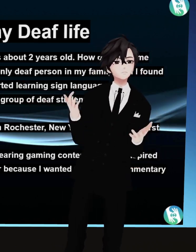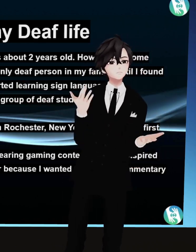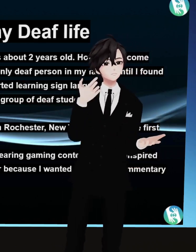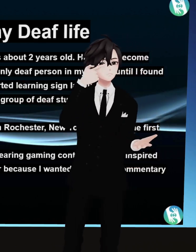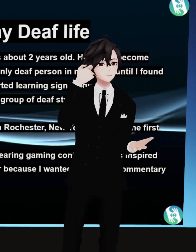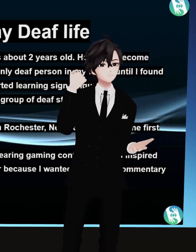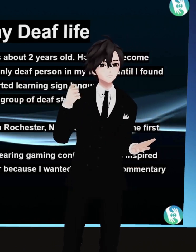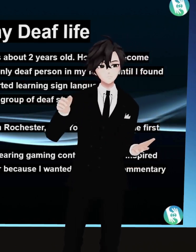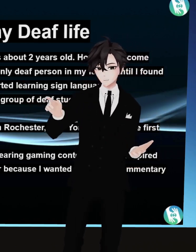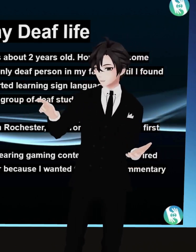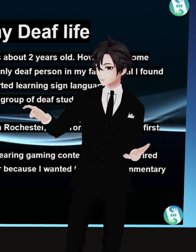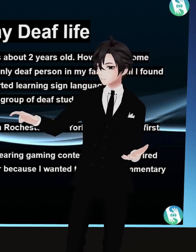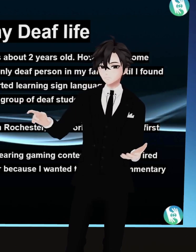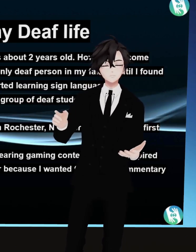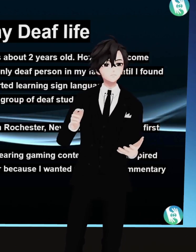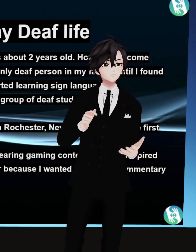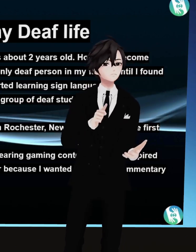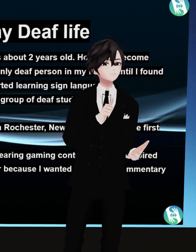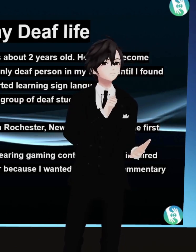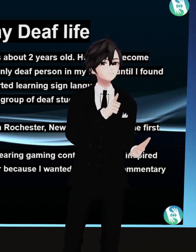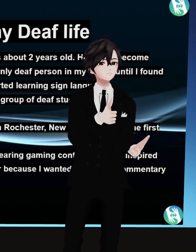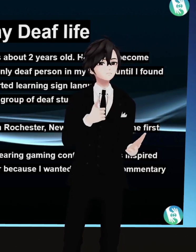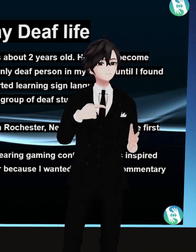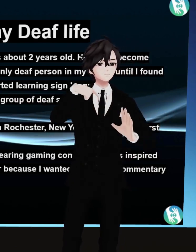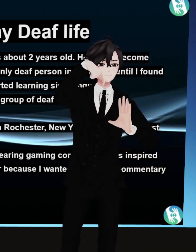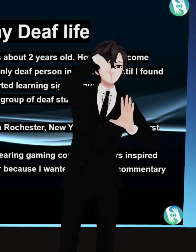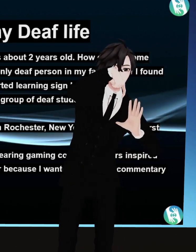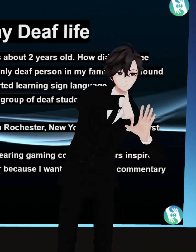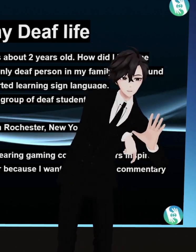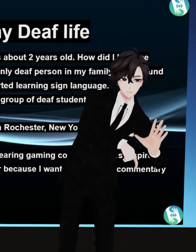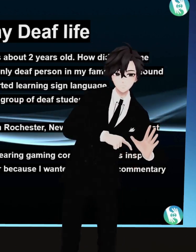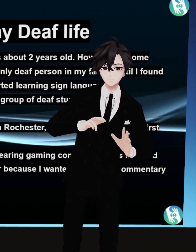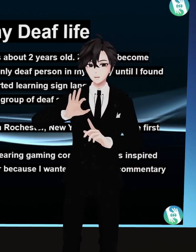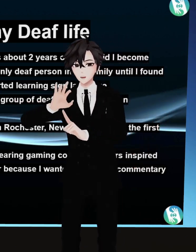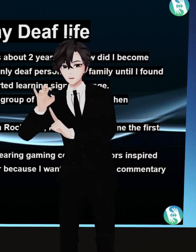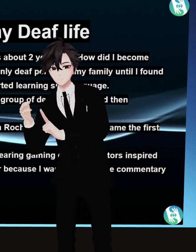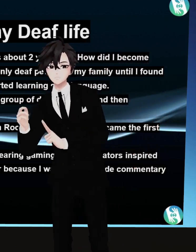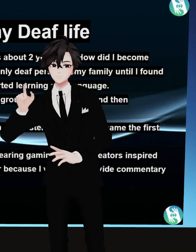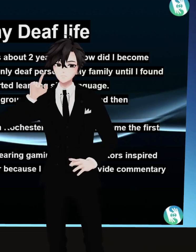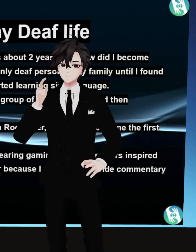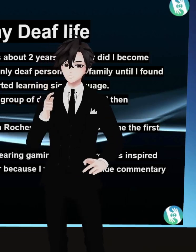So, despite us being deaf, our deaf lives are absolutely different.